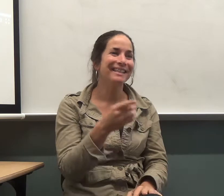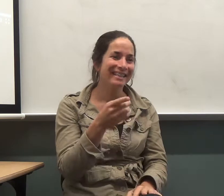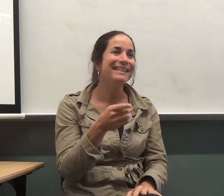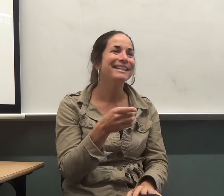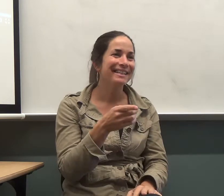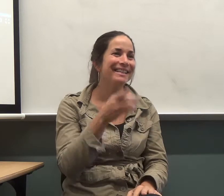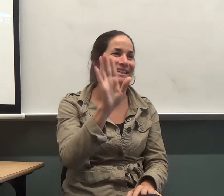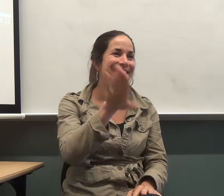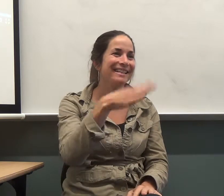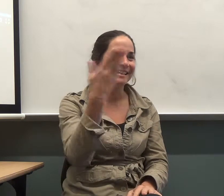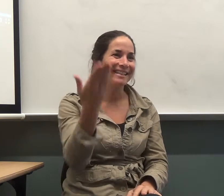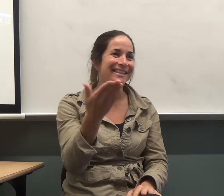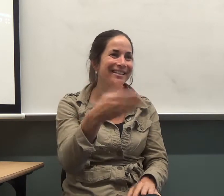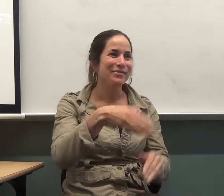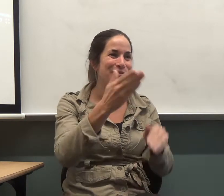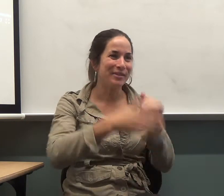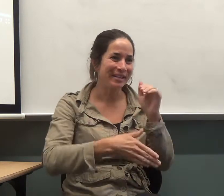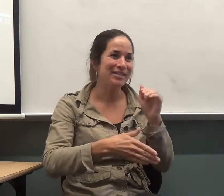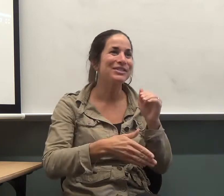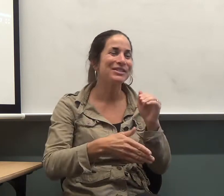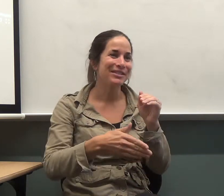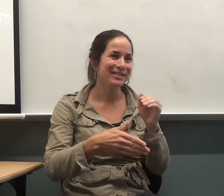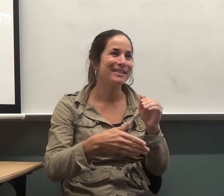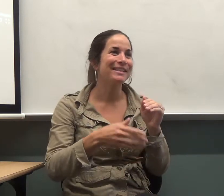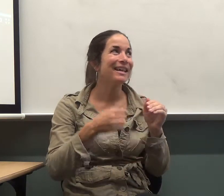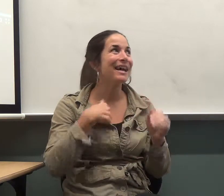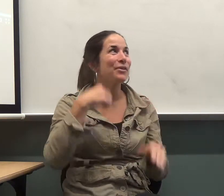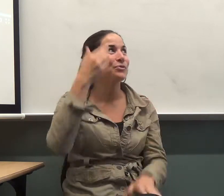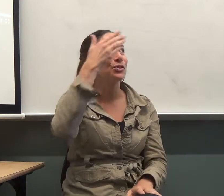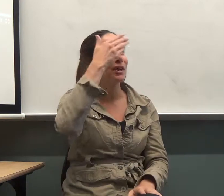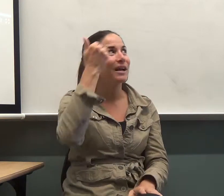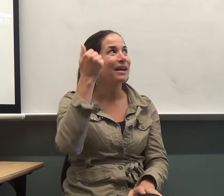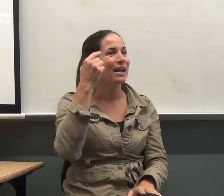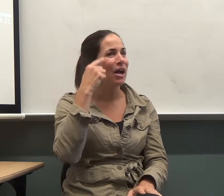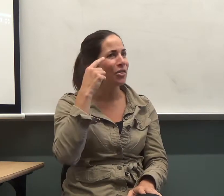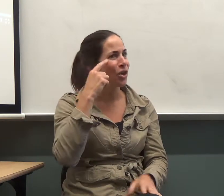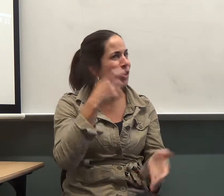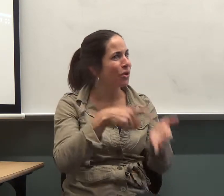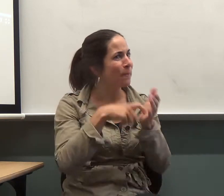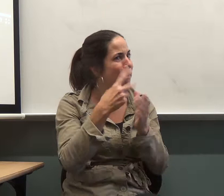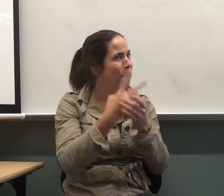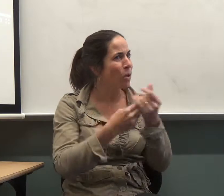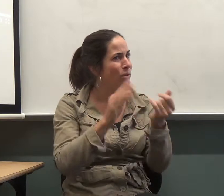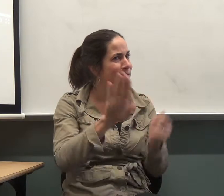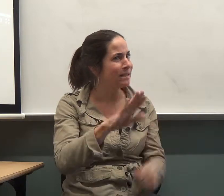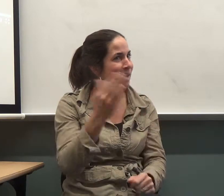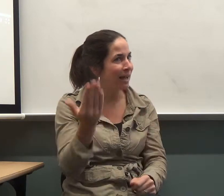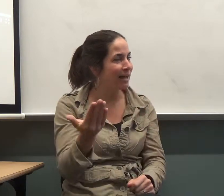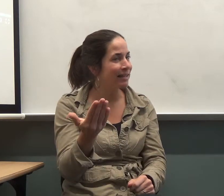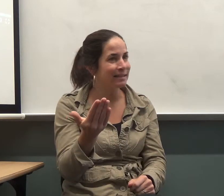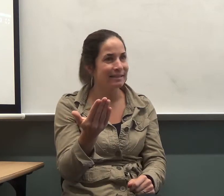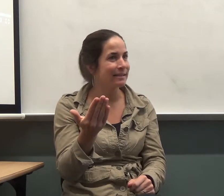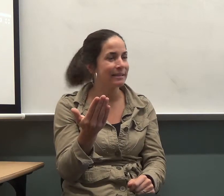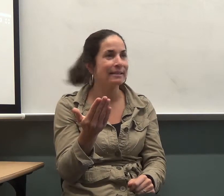Assignment. oh, thank you. That's a good, I forgot that we had to do, I thought I made you do both sides. I was gonna have you hand it in. Yeah, just first 4. Finish all of